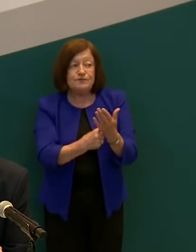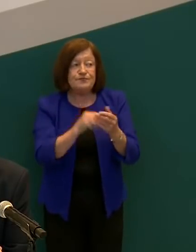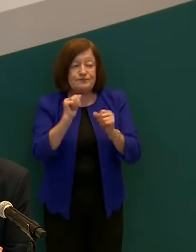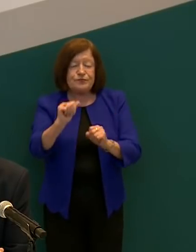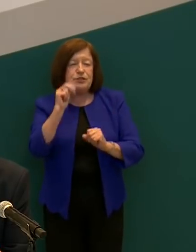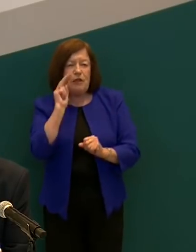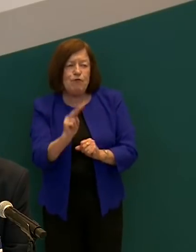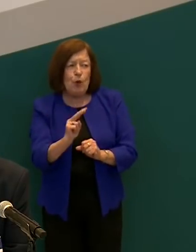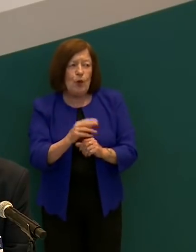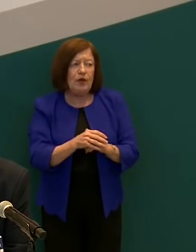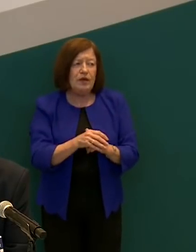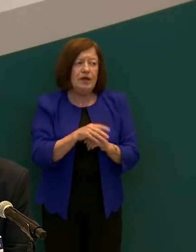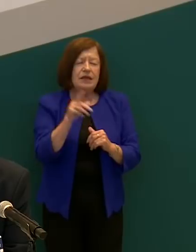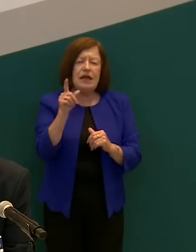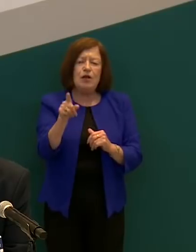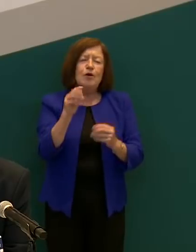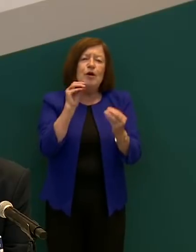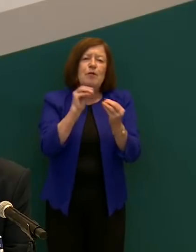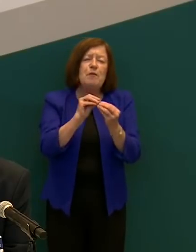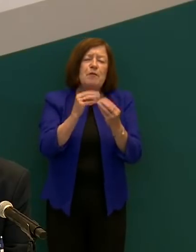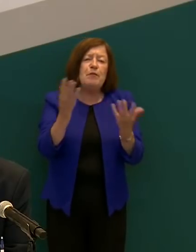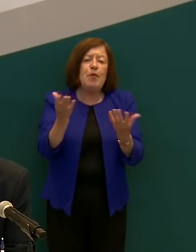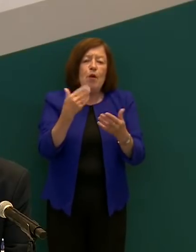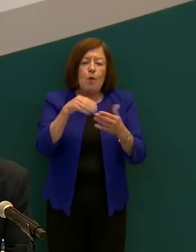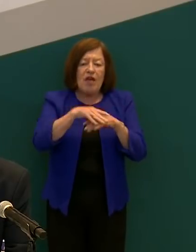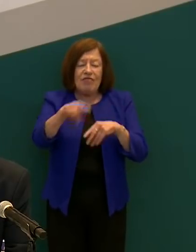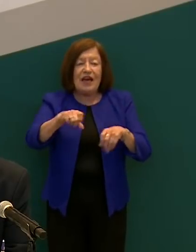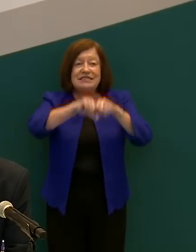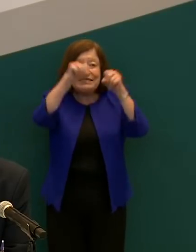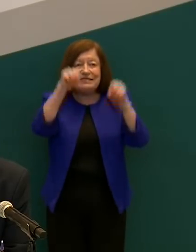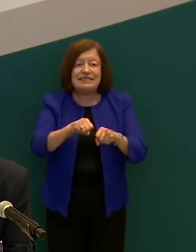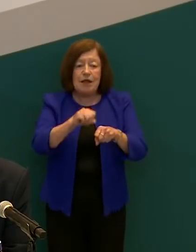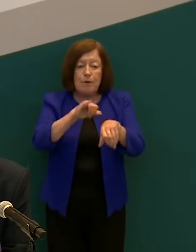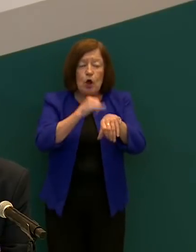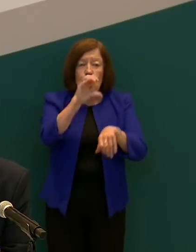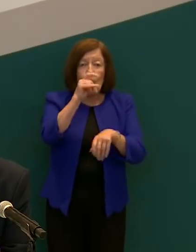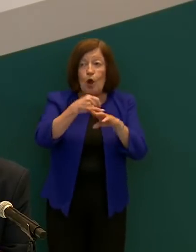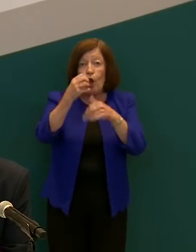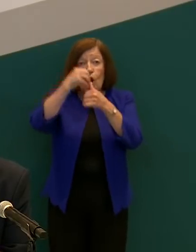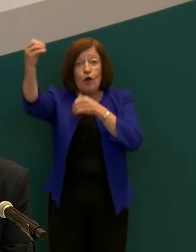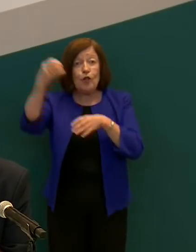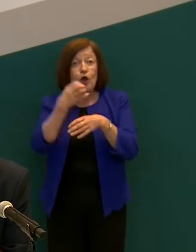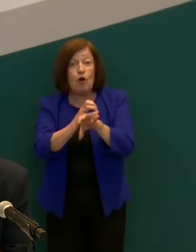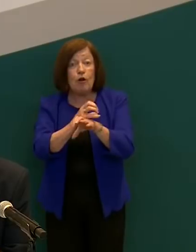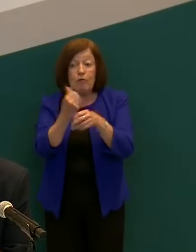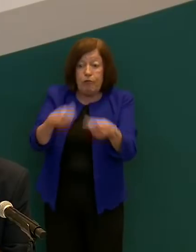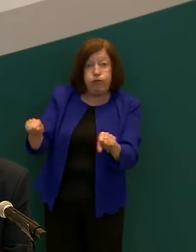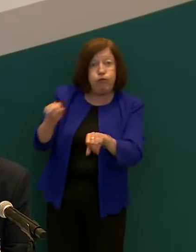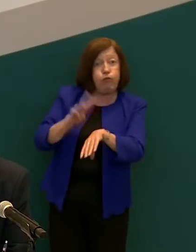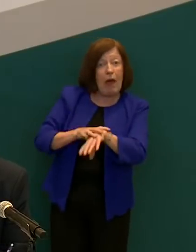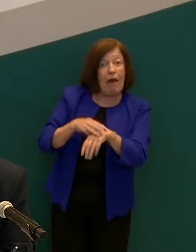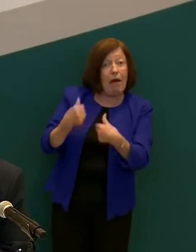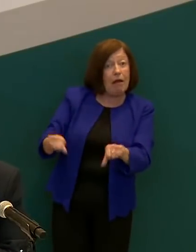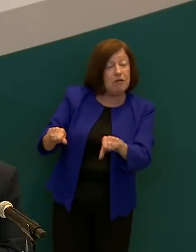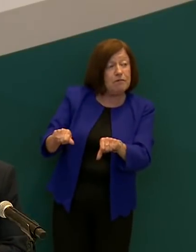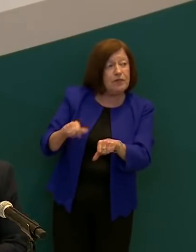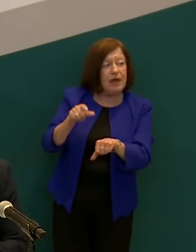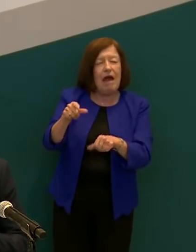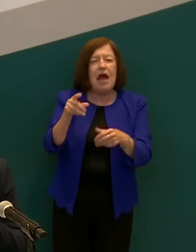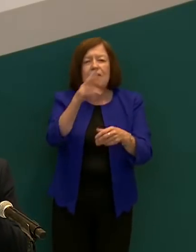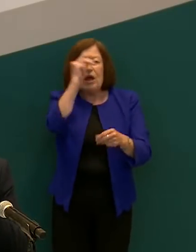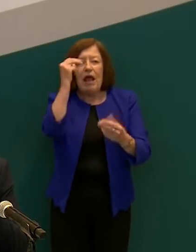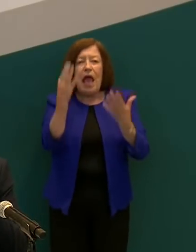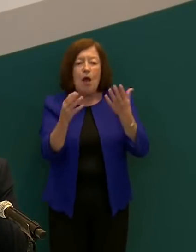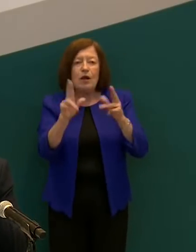on it. Can you point to where that type of system, the colour coding, in other countries works well? And for example, how often might